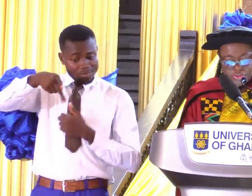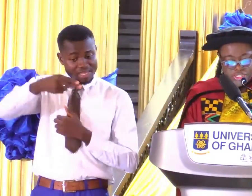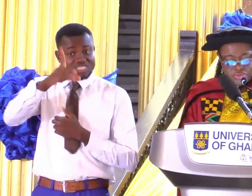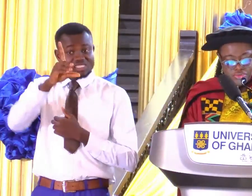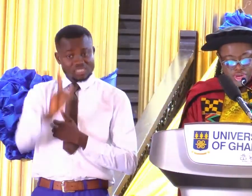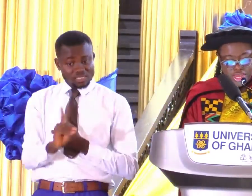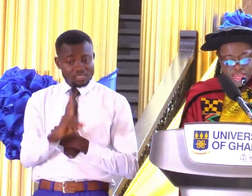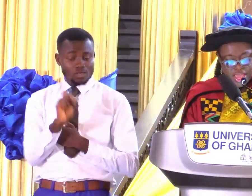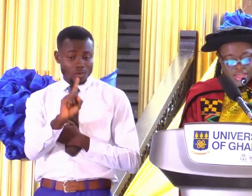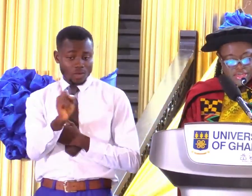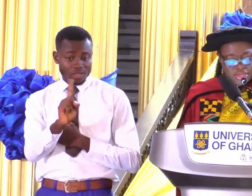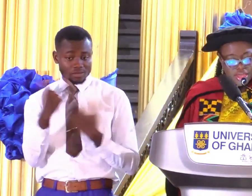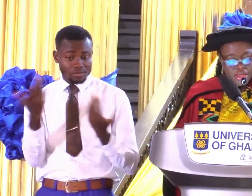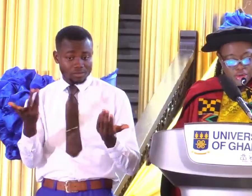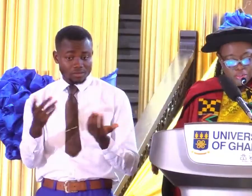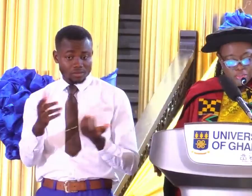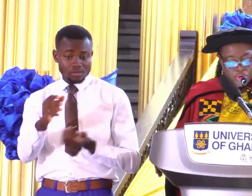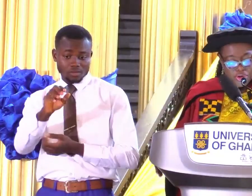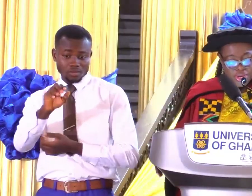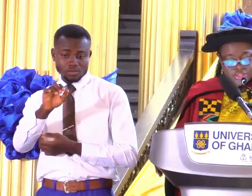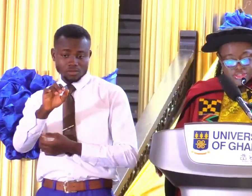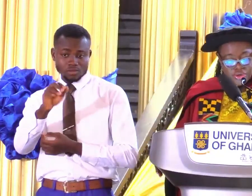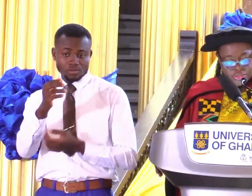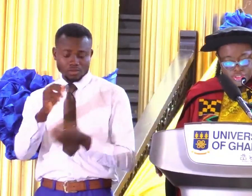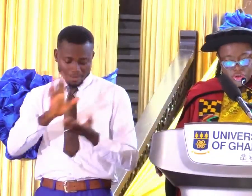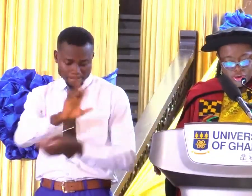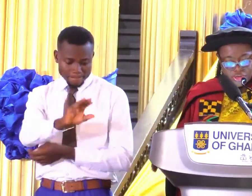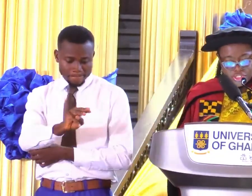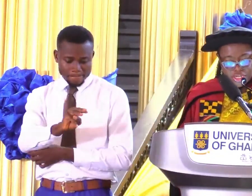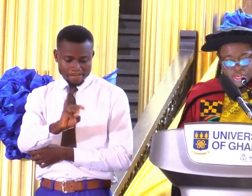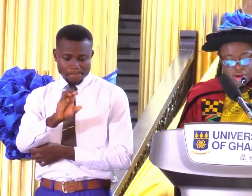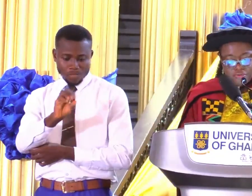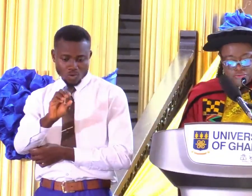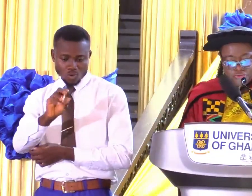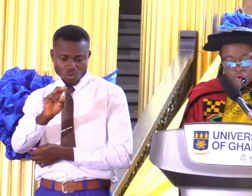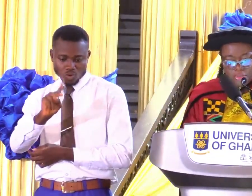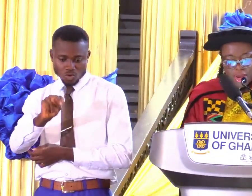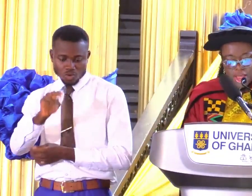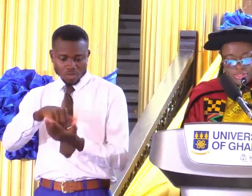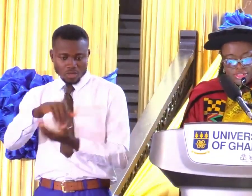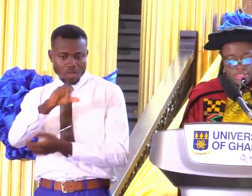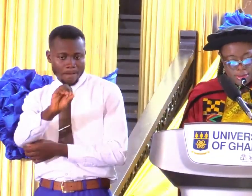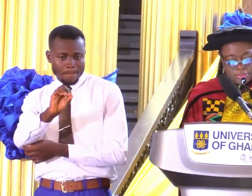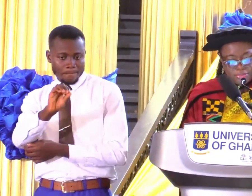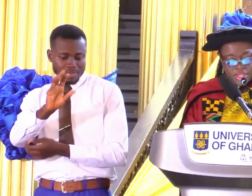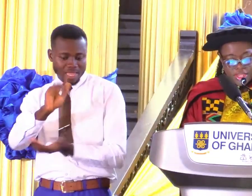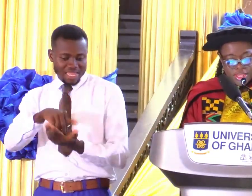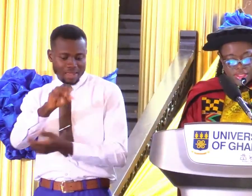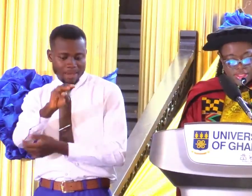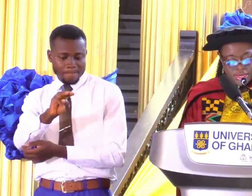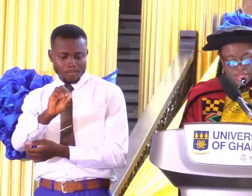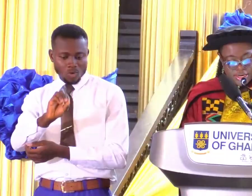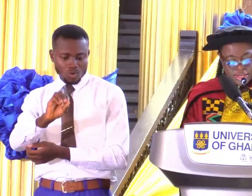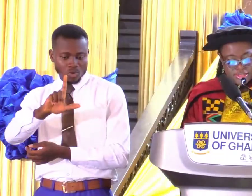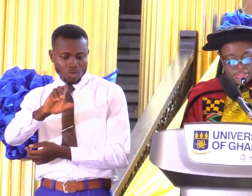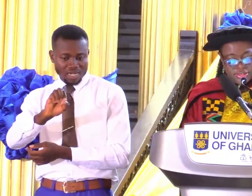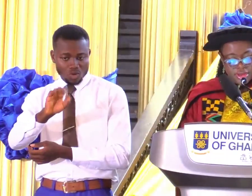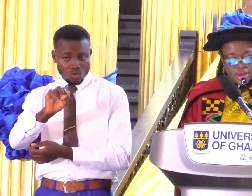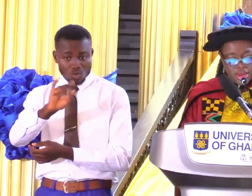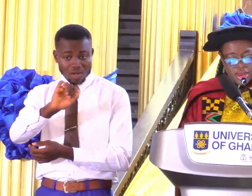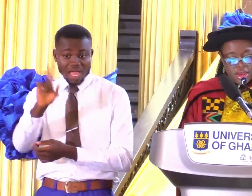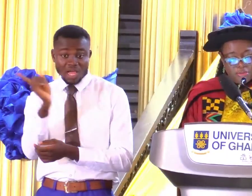Philosophy degree in Molecular Toxicology from Amsterdam, the